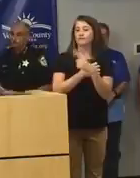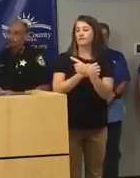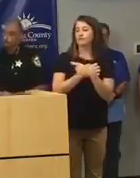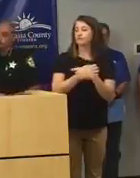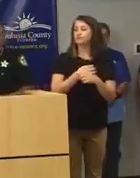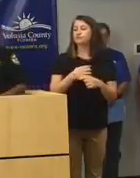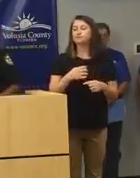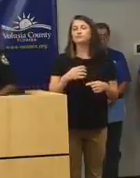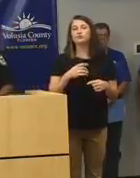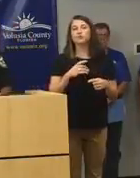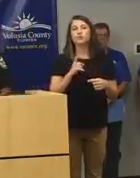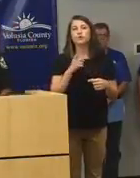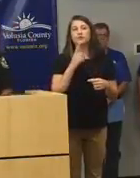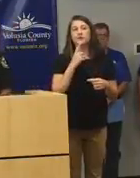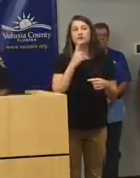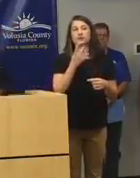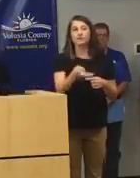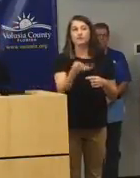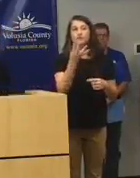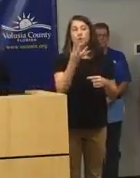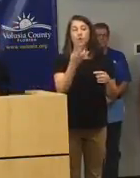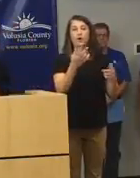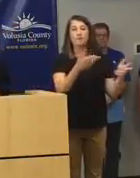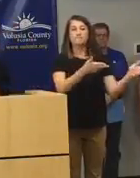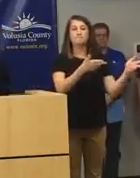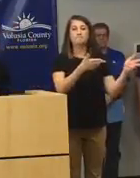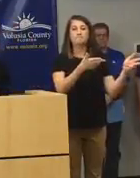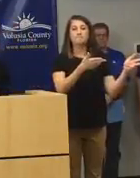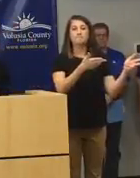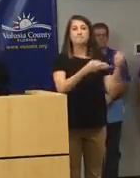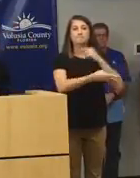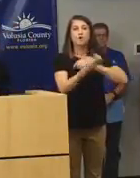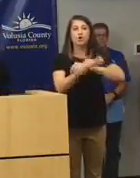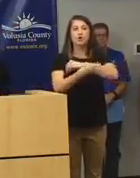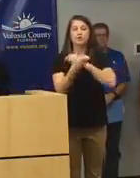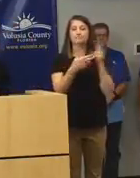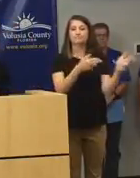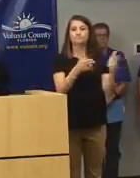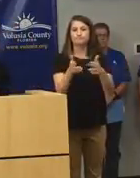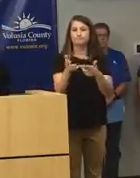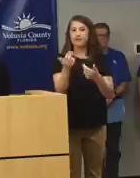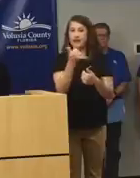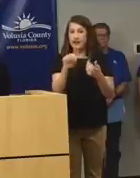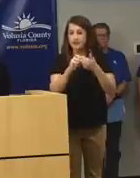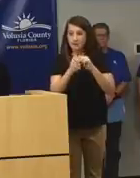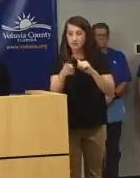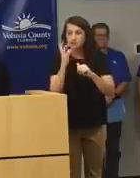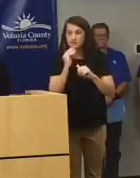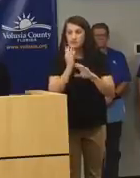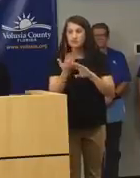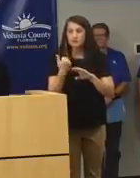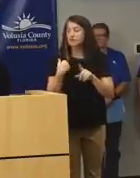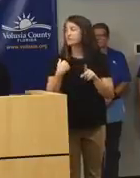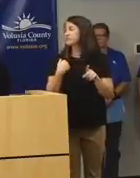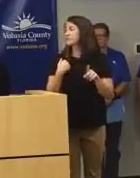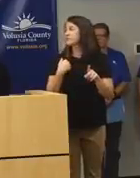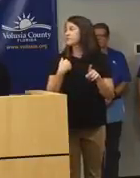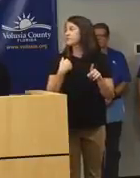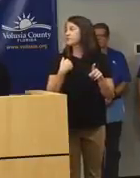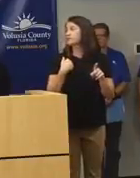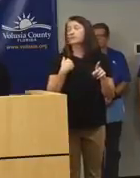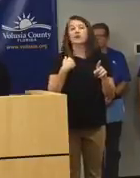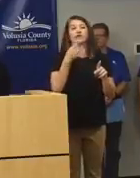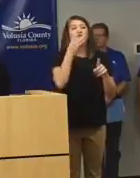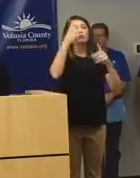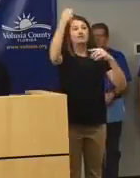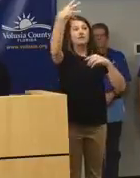mentioned 4 burglaries. Yes. Any other problems in the county that y'all have experienced? The downed